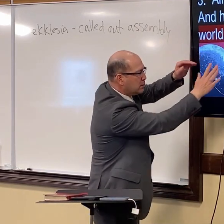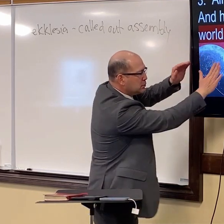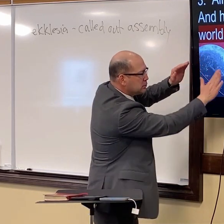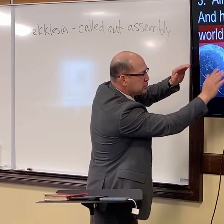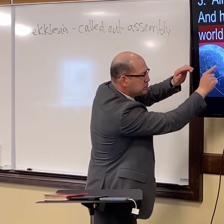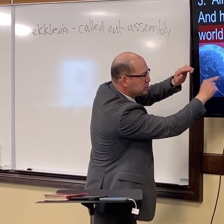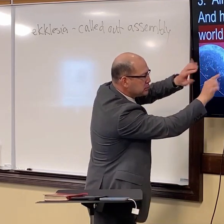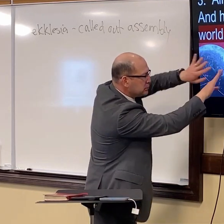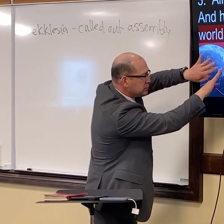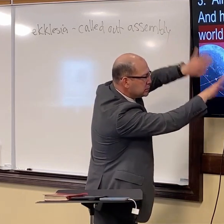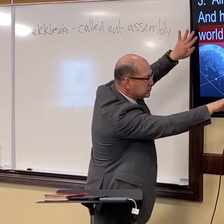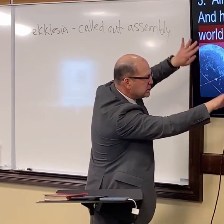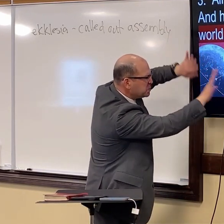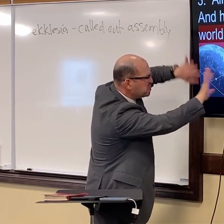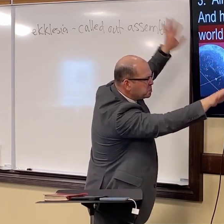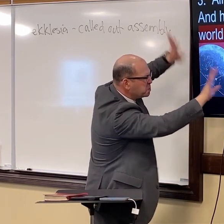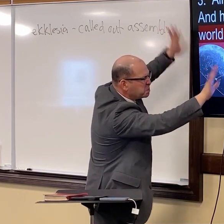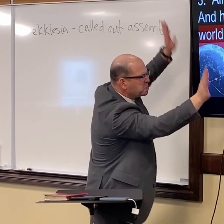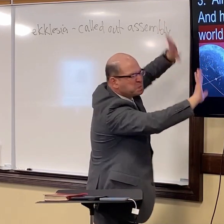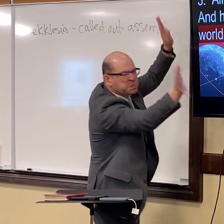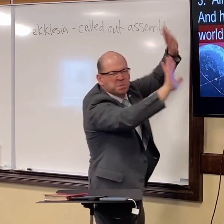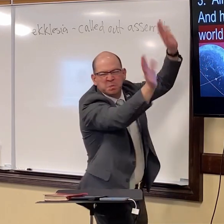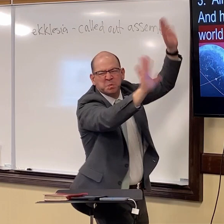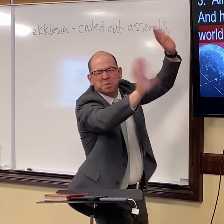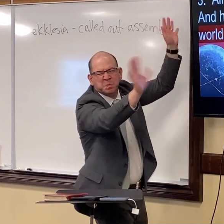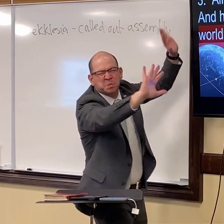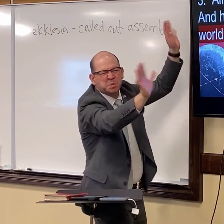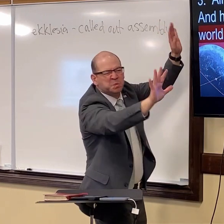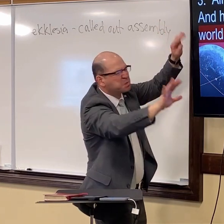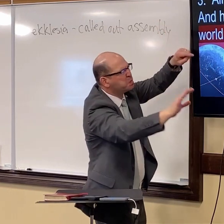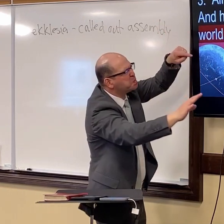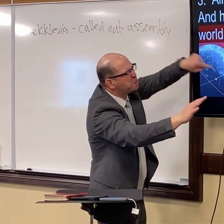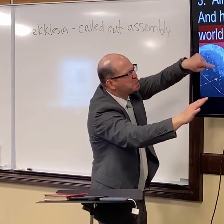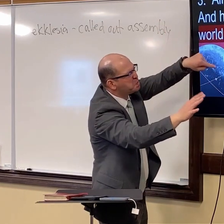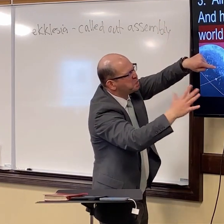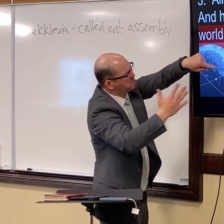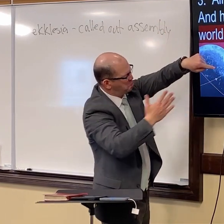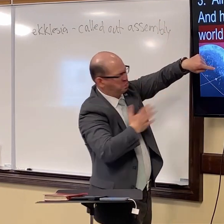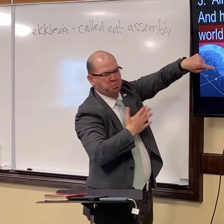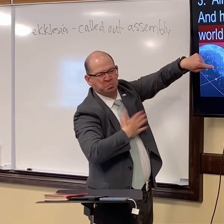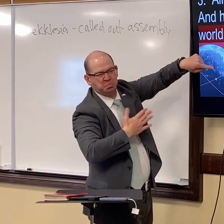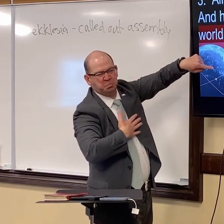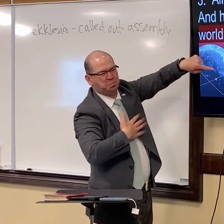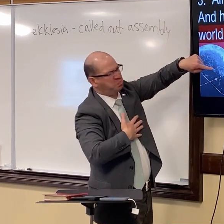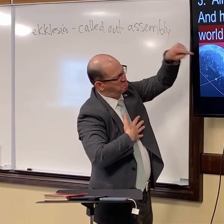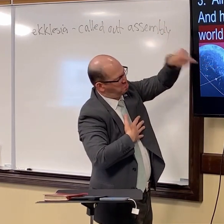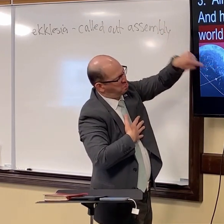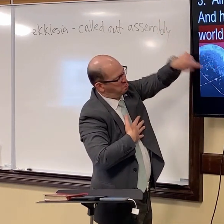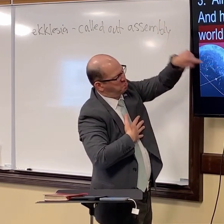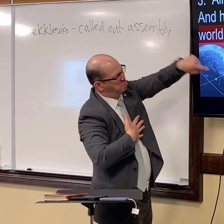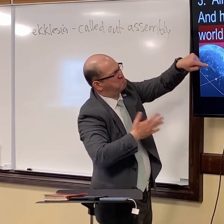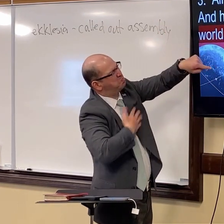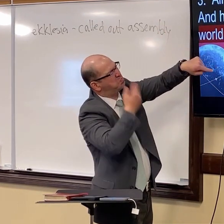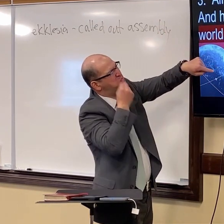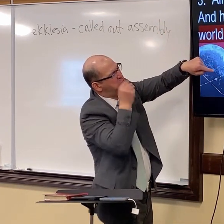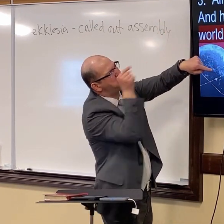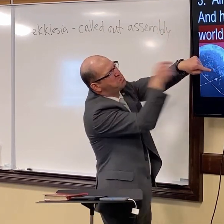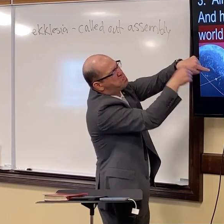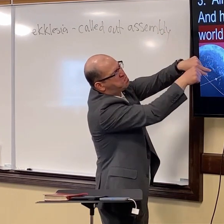Not just one area, not just one part. Say, oh, I don't want to go to that one. That part that's mine, I'll